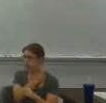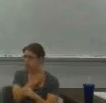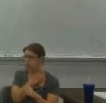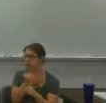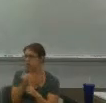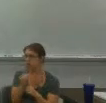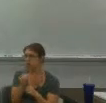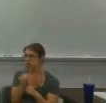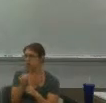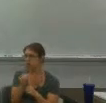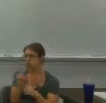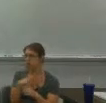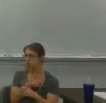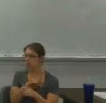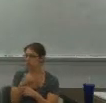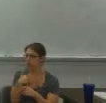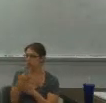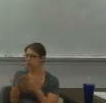What do we get from it?